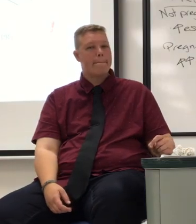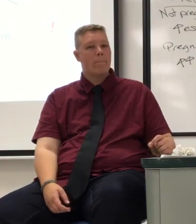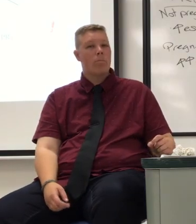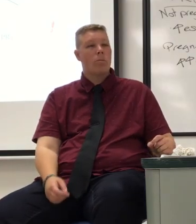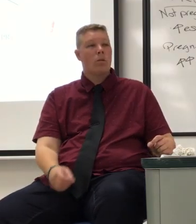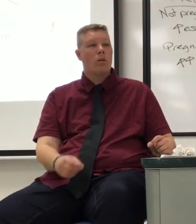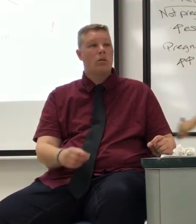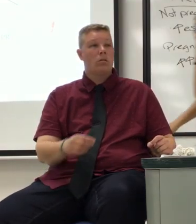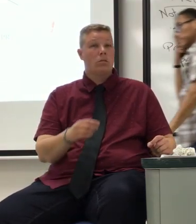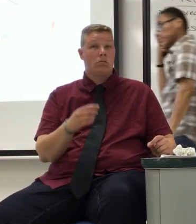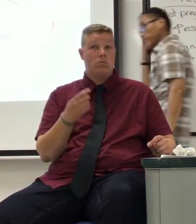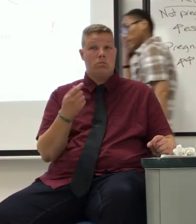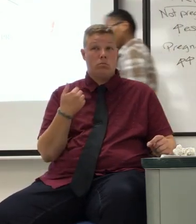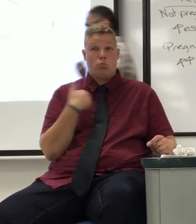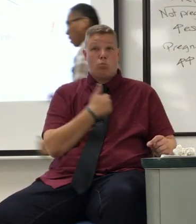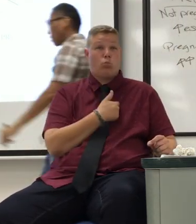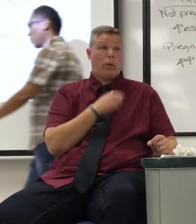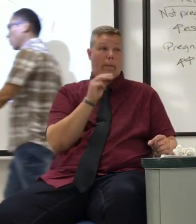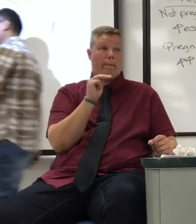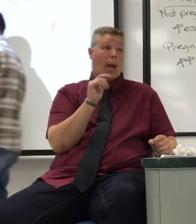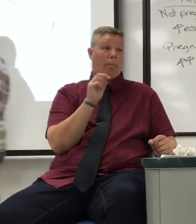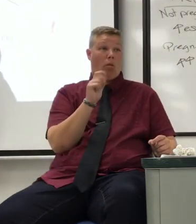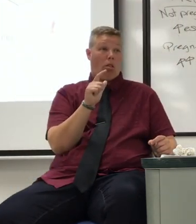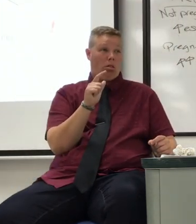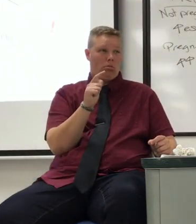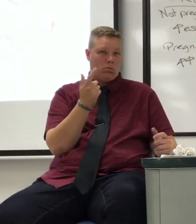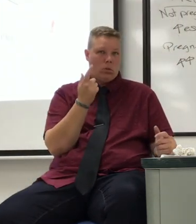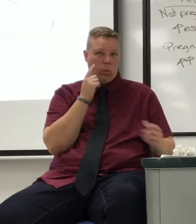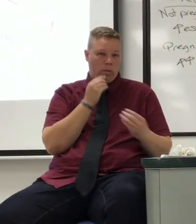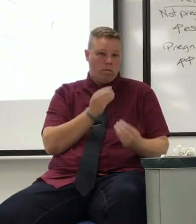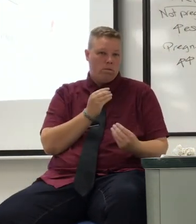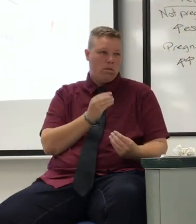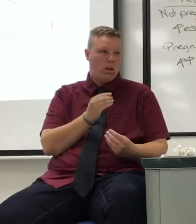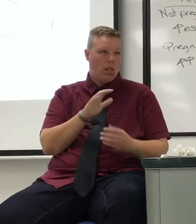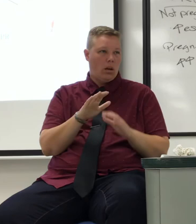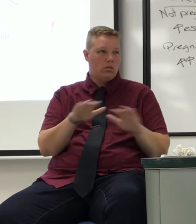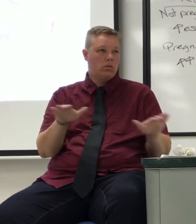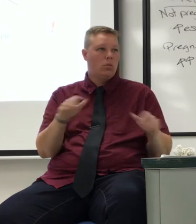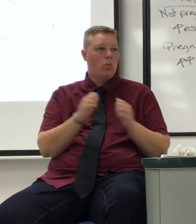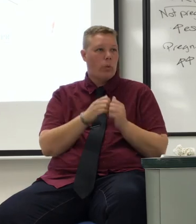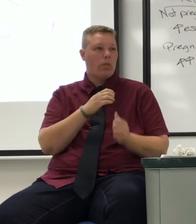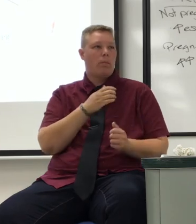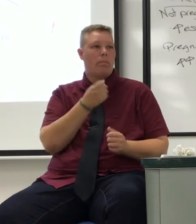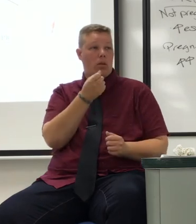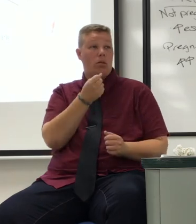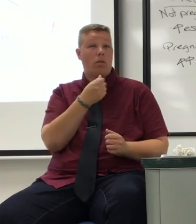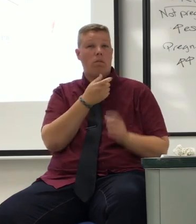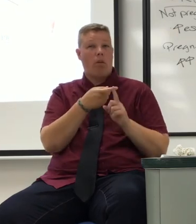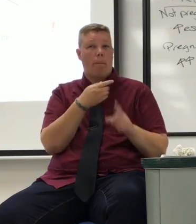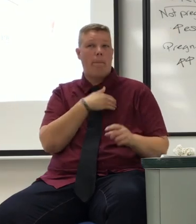You know, we're all mammals, we feed our young with milk from the mammary glands.